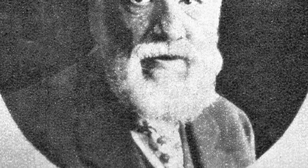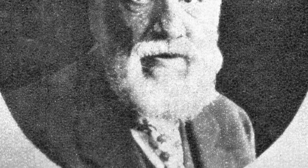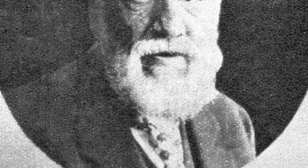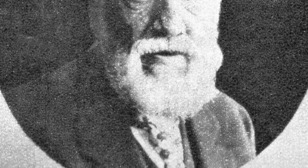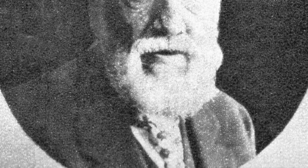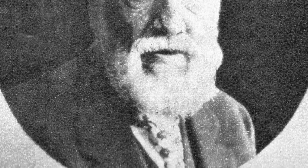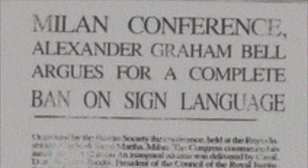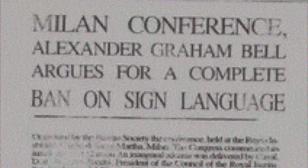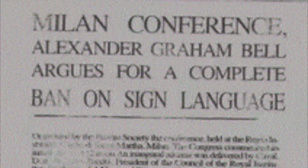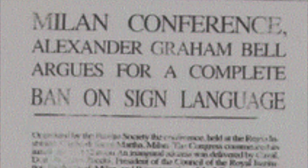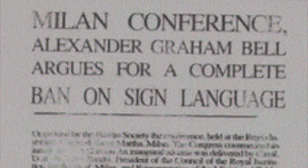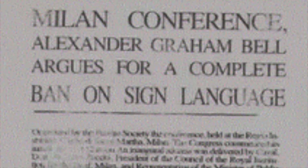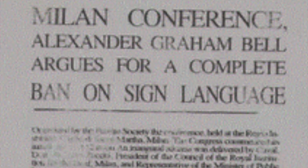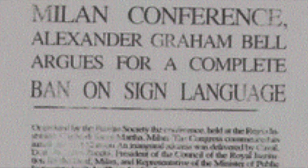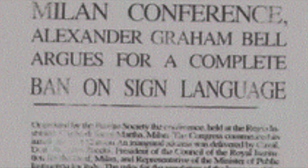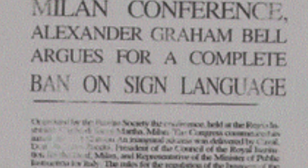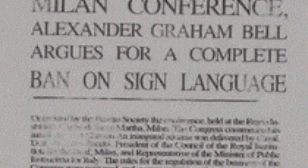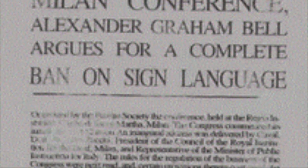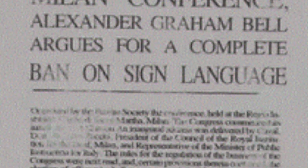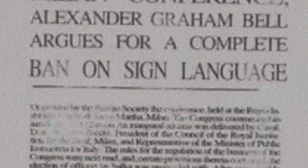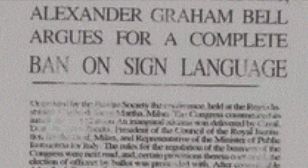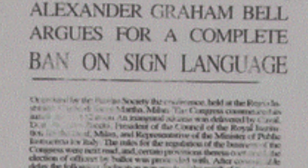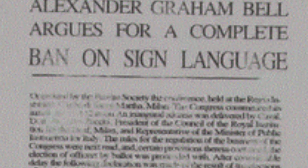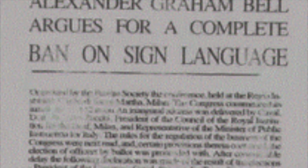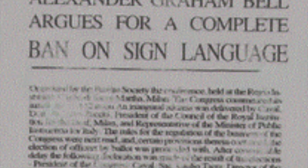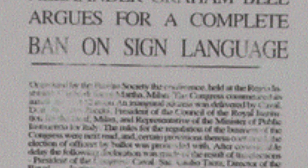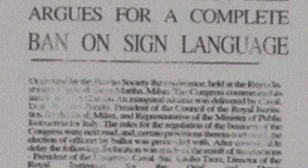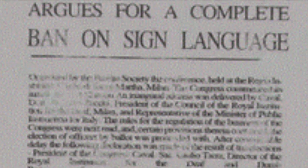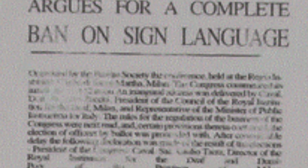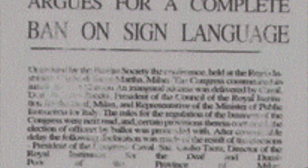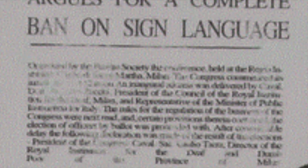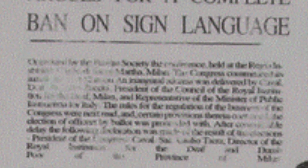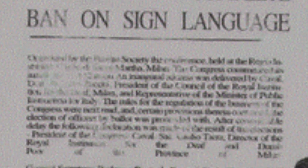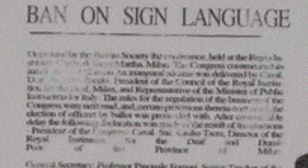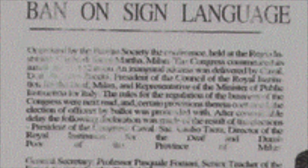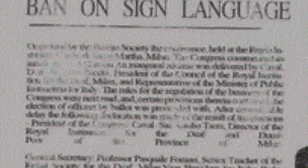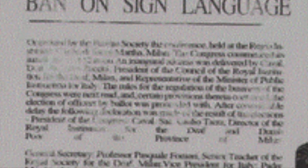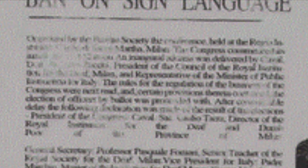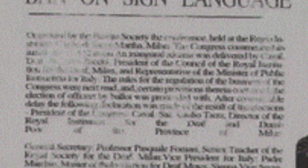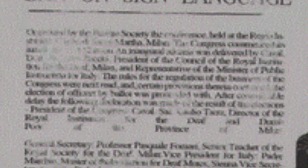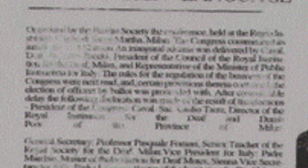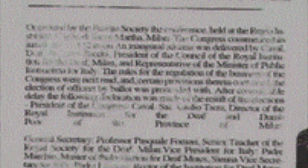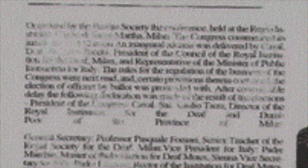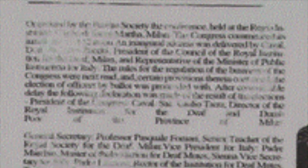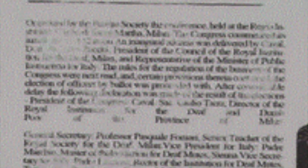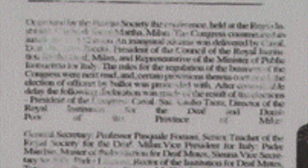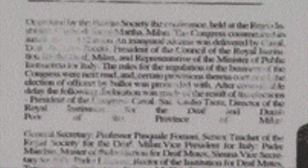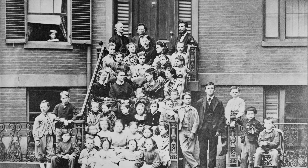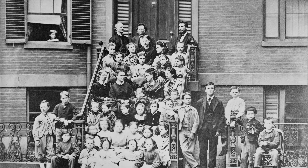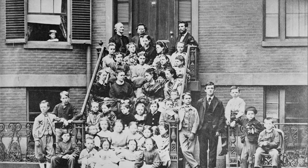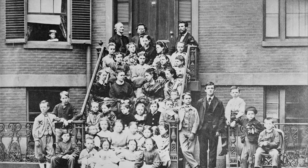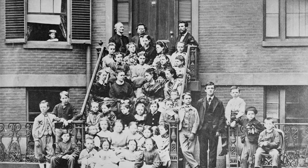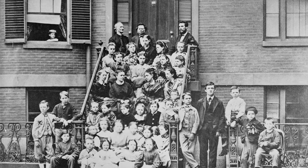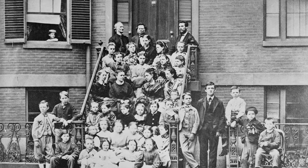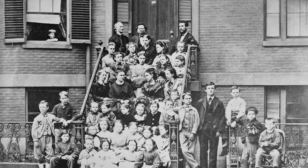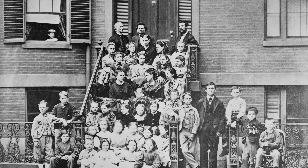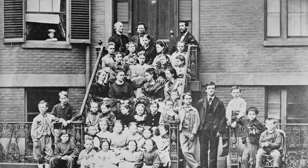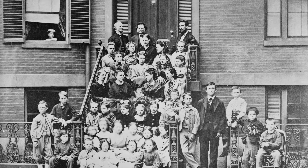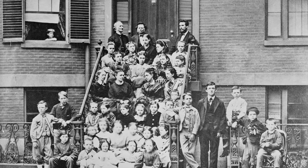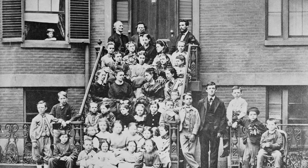in 1880, named the Milan Conference to discuss the learning for the deaf. The controversial argument was to consider